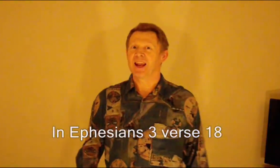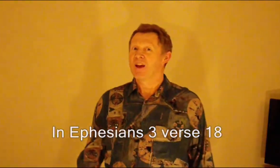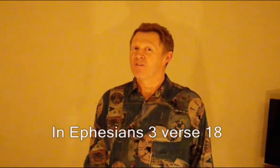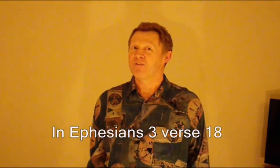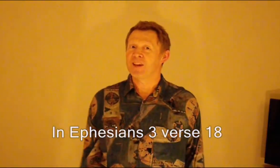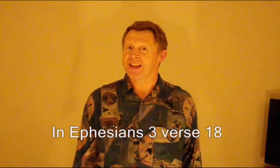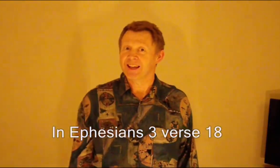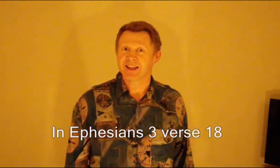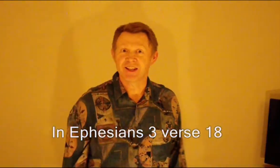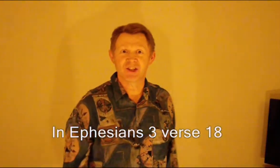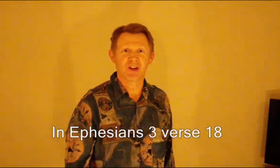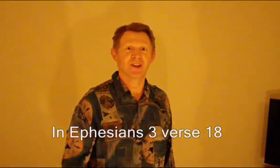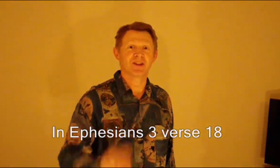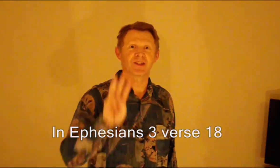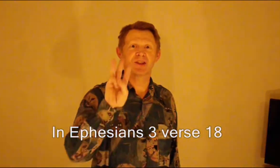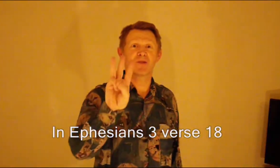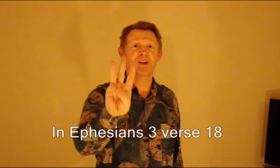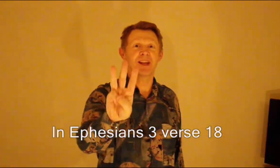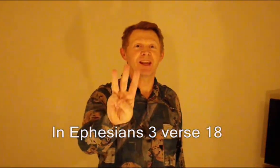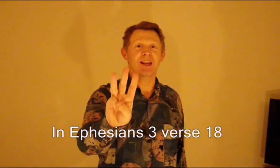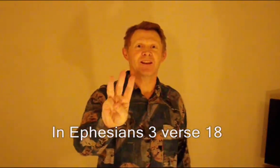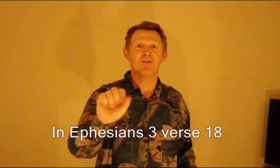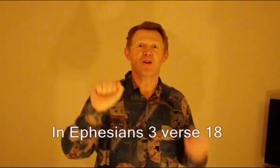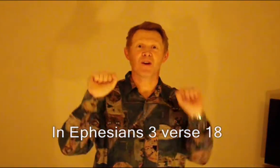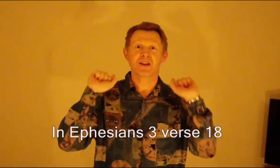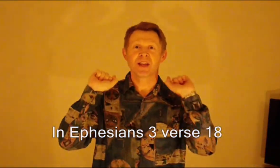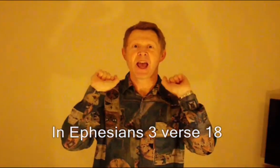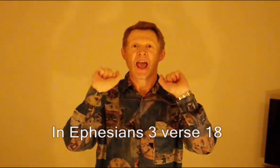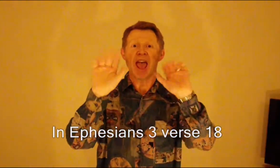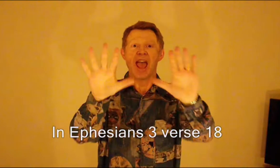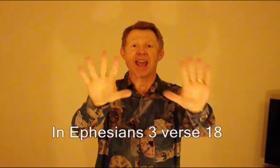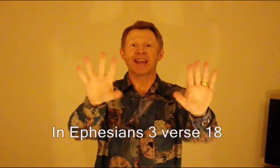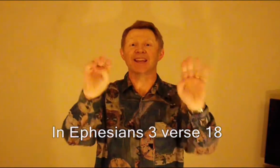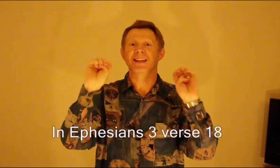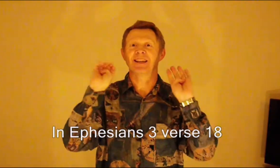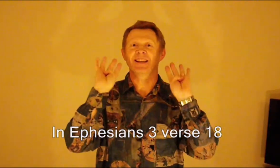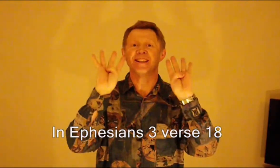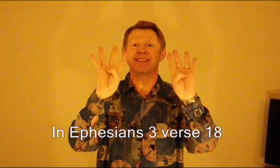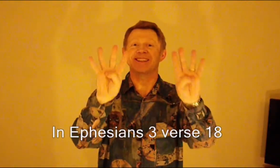In Ephesians 3 verse